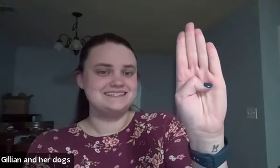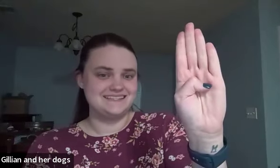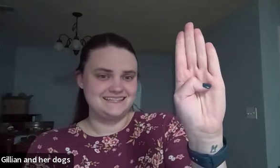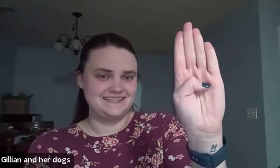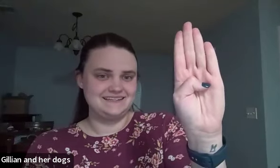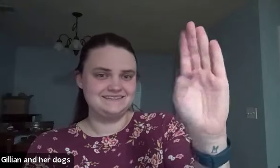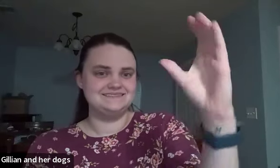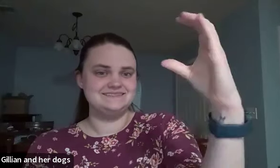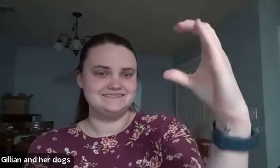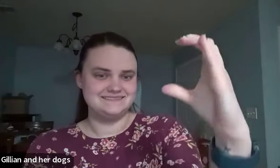C,